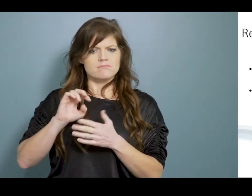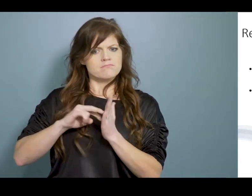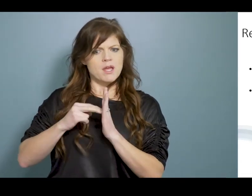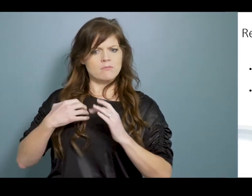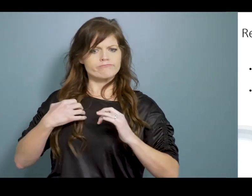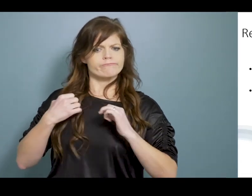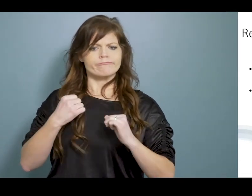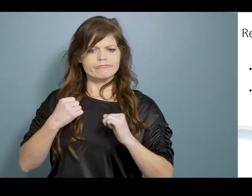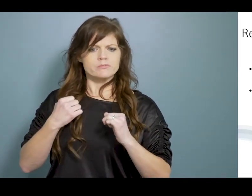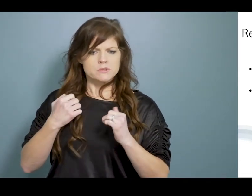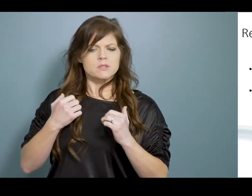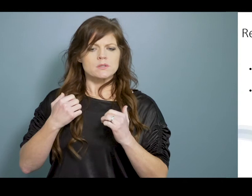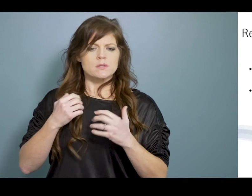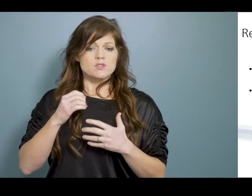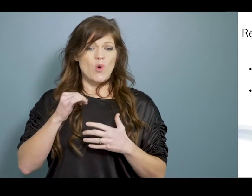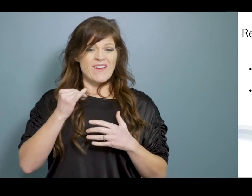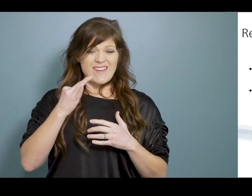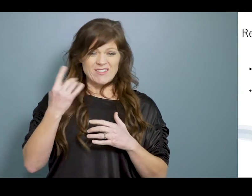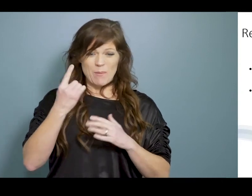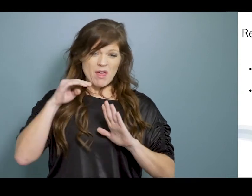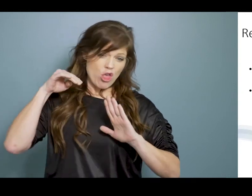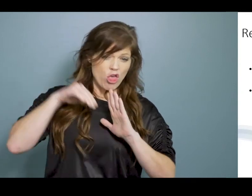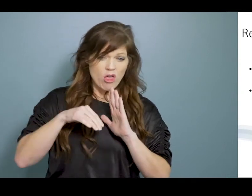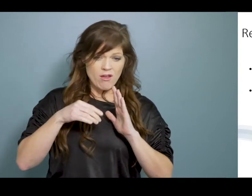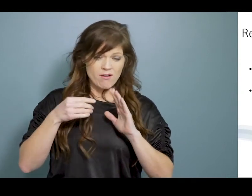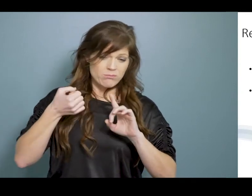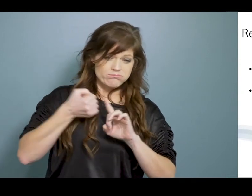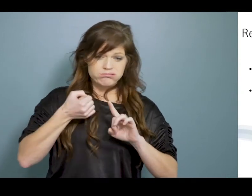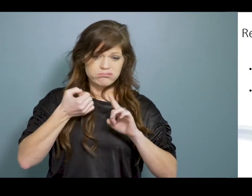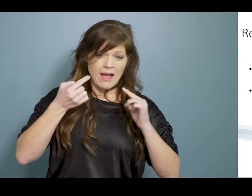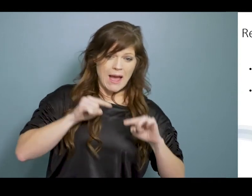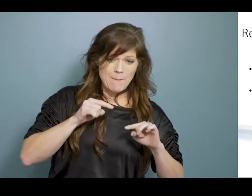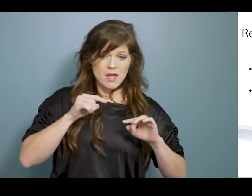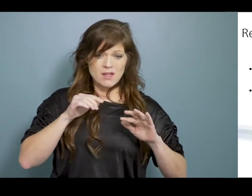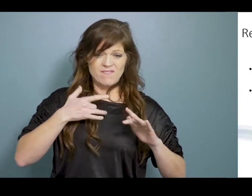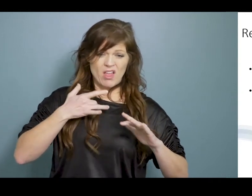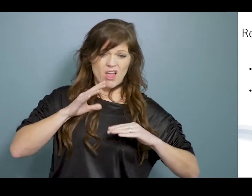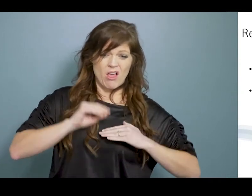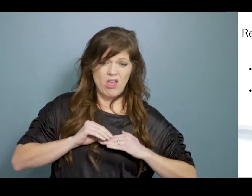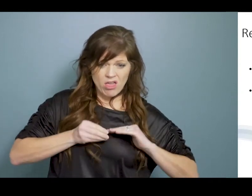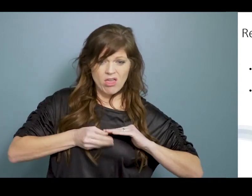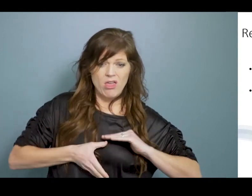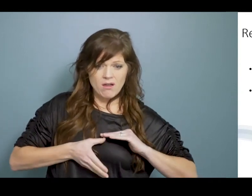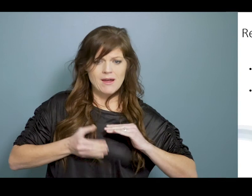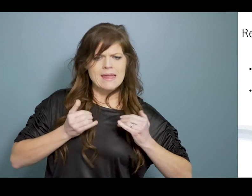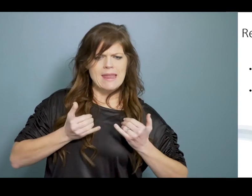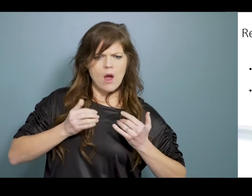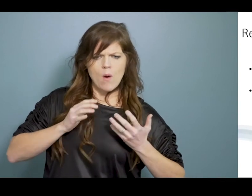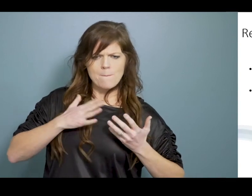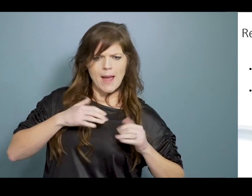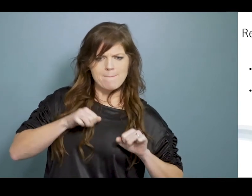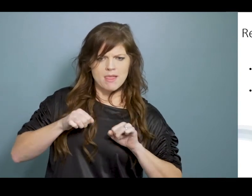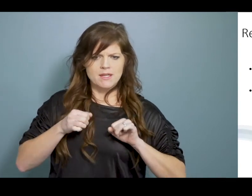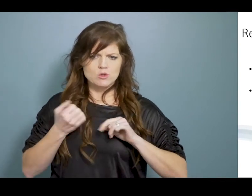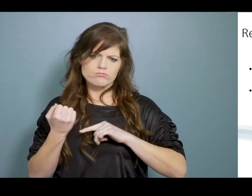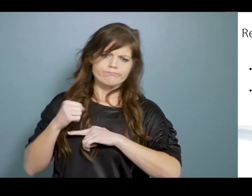which is the ability to recover from or adjust easily to misfortune or change. Research shows